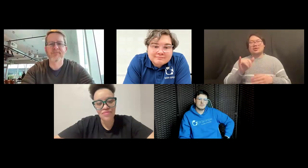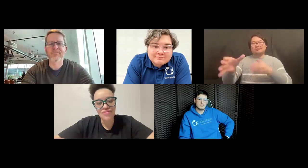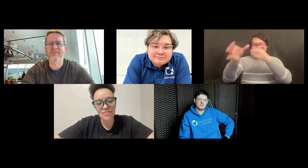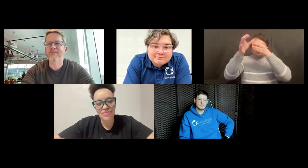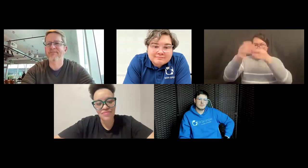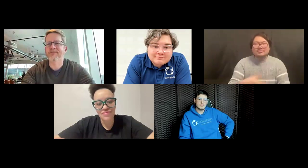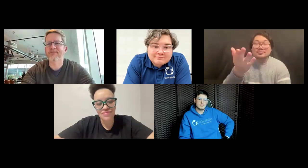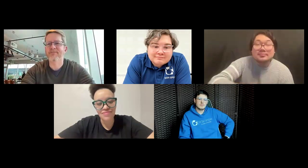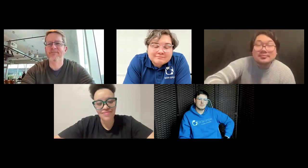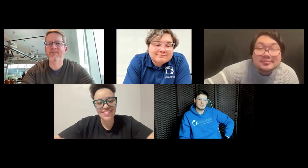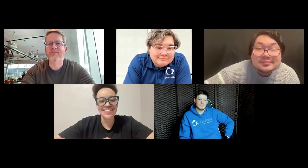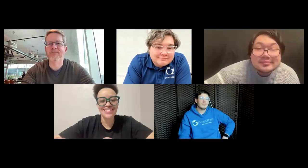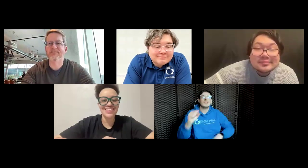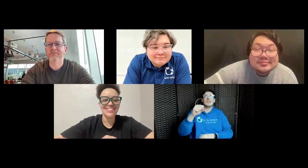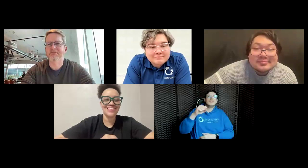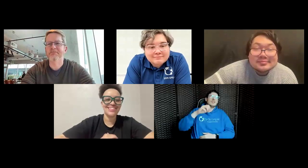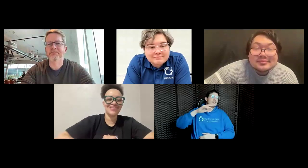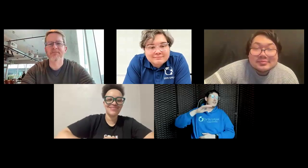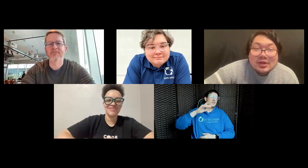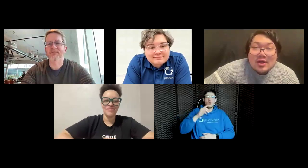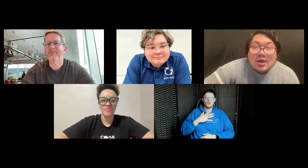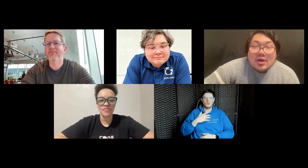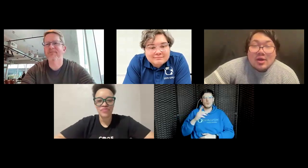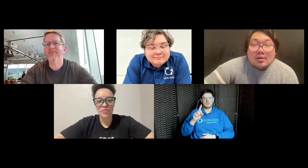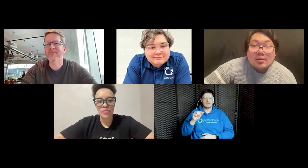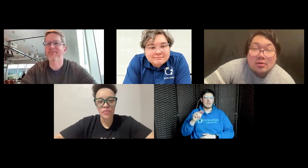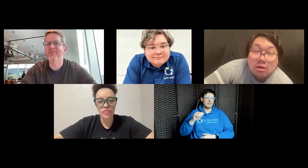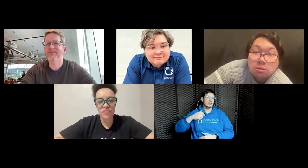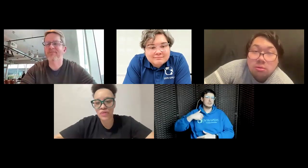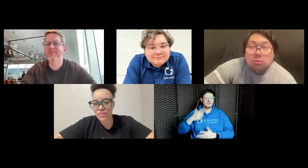maybe there's data that's, oops, I'm going to say something. This is Brian.